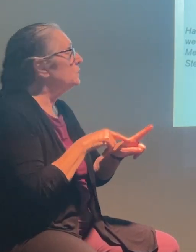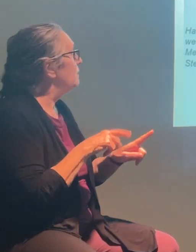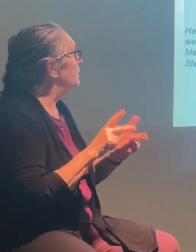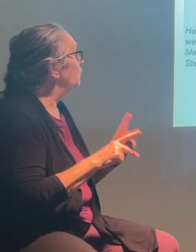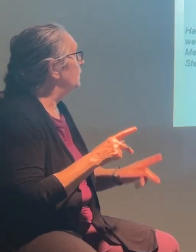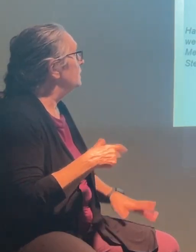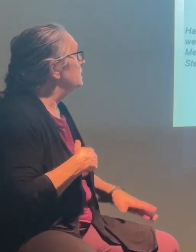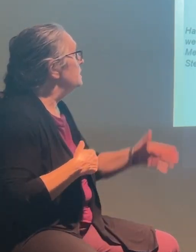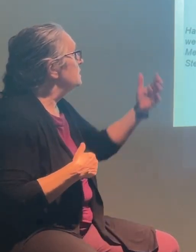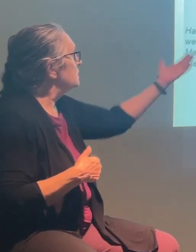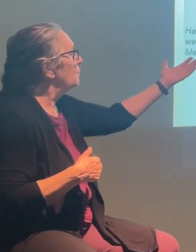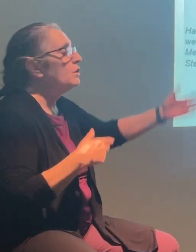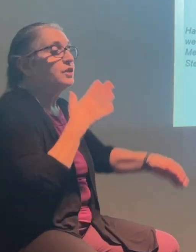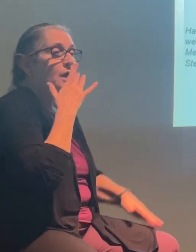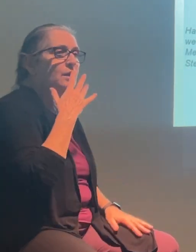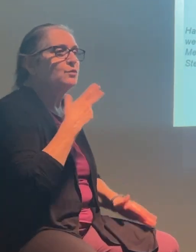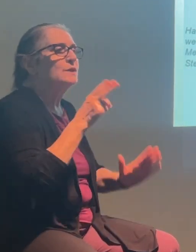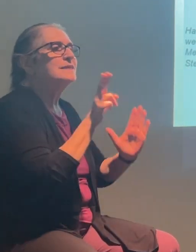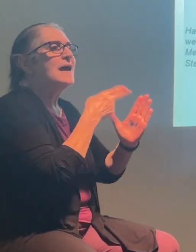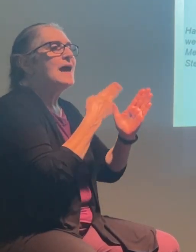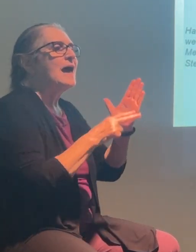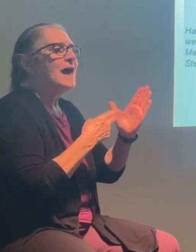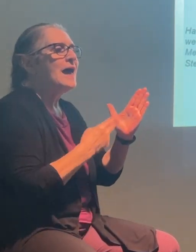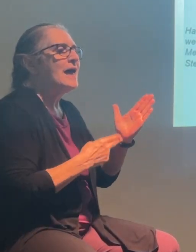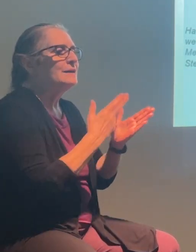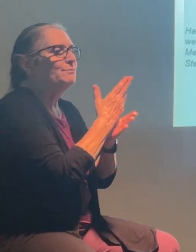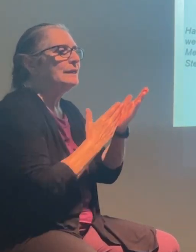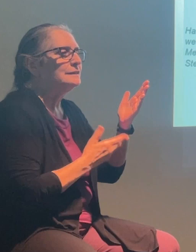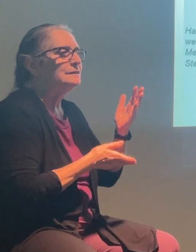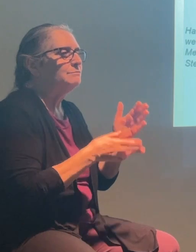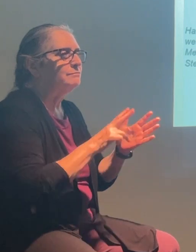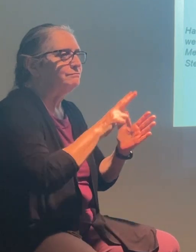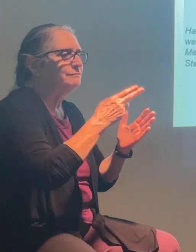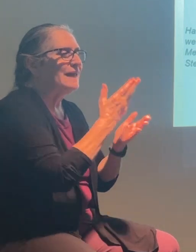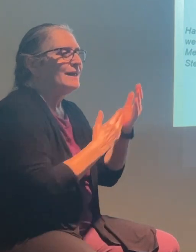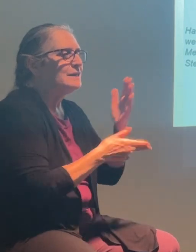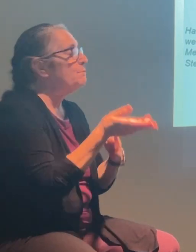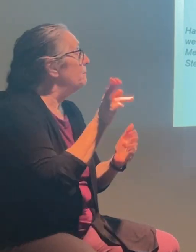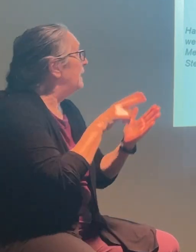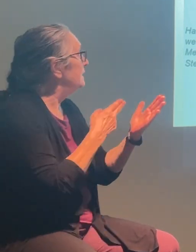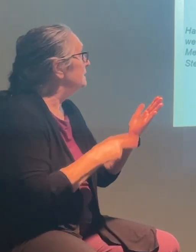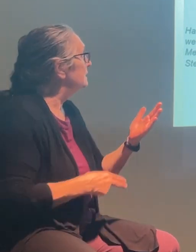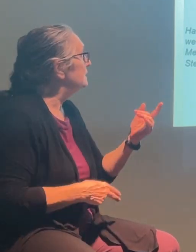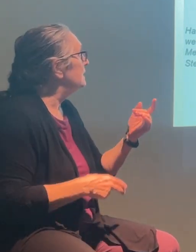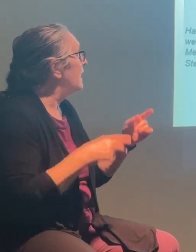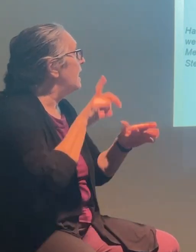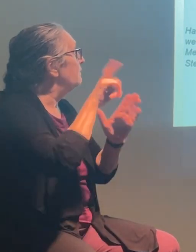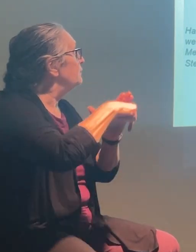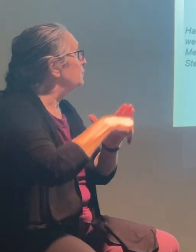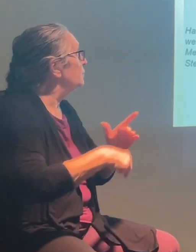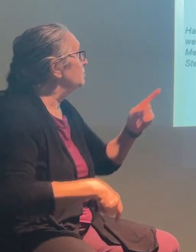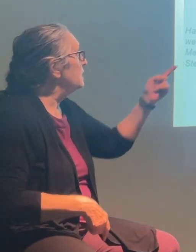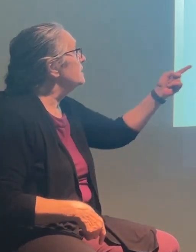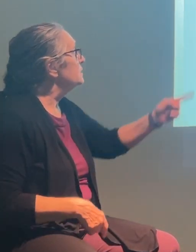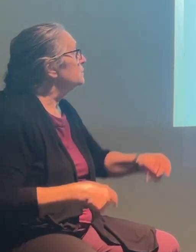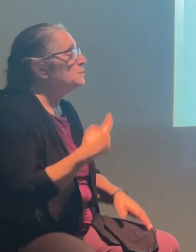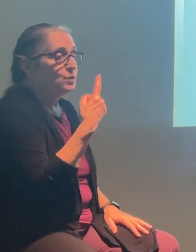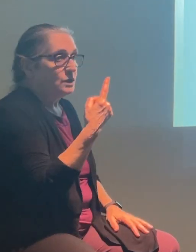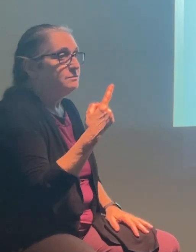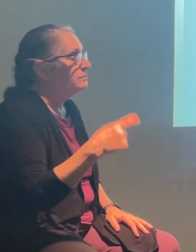color is fake. It was hand painted afterwards, but this is one of the photos that Steichen did for the photo shoot in